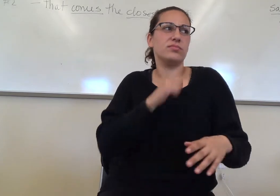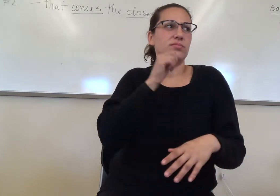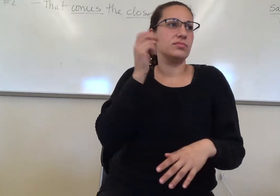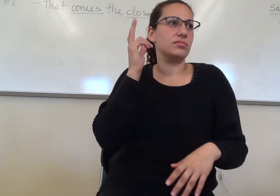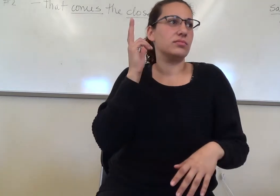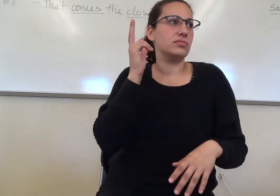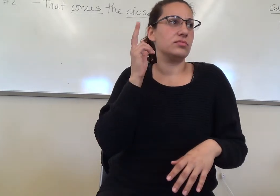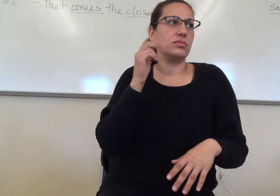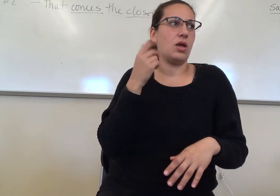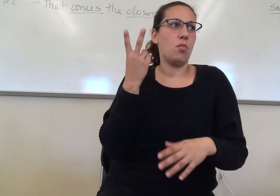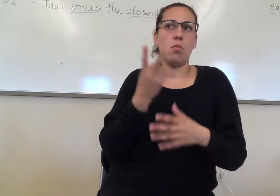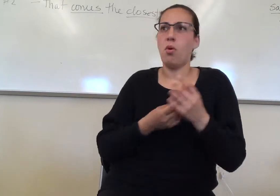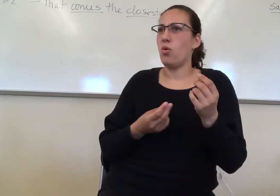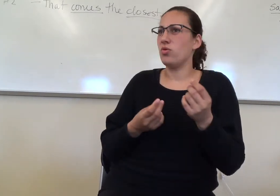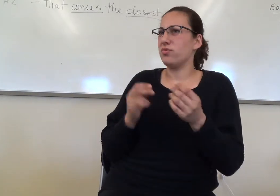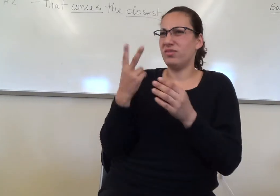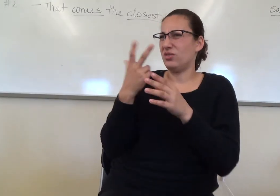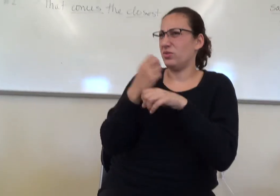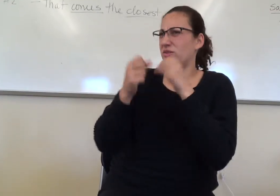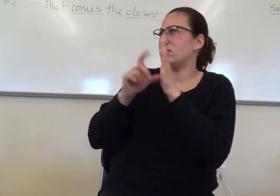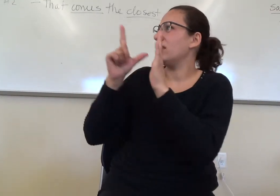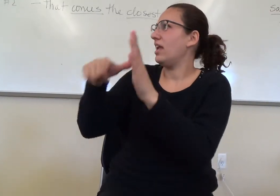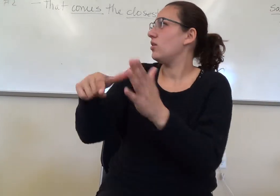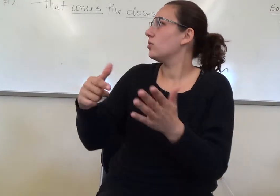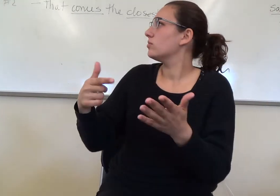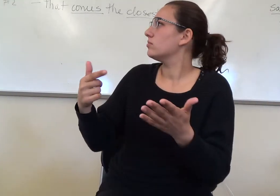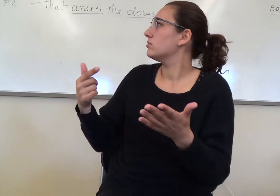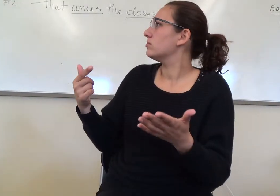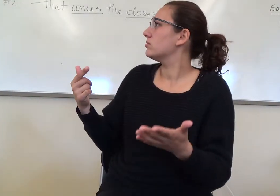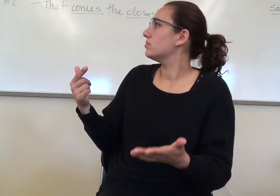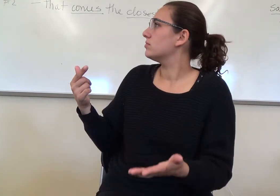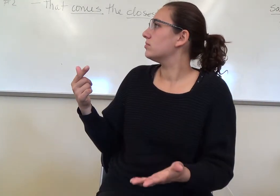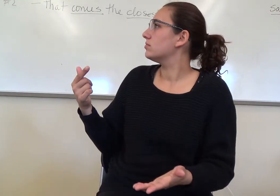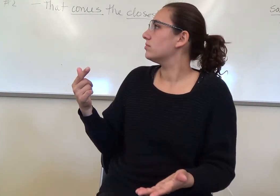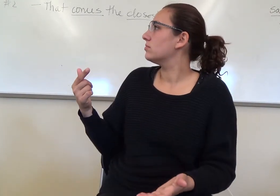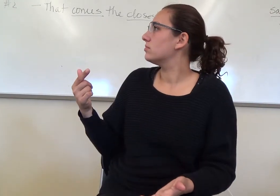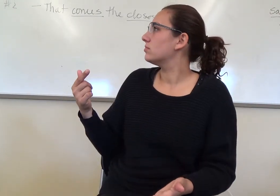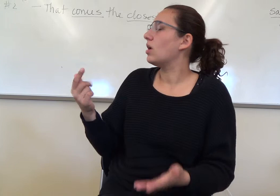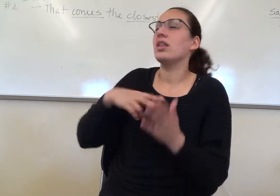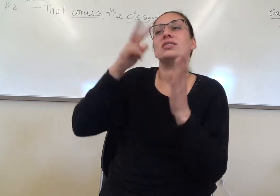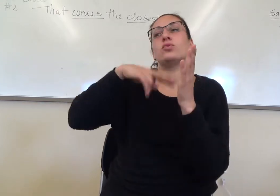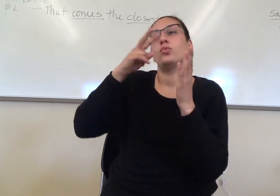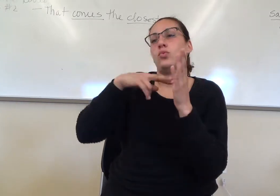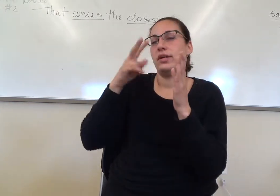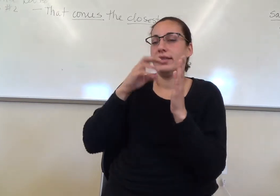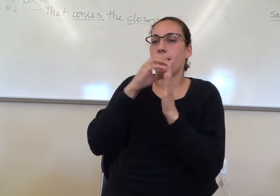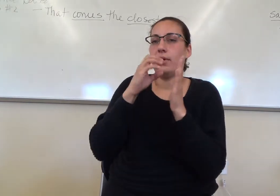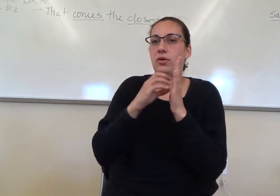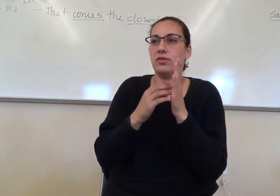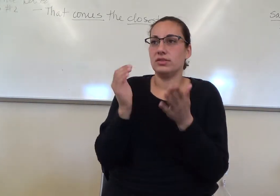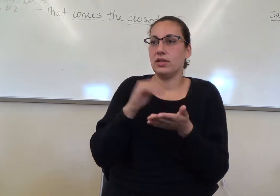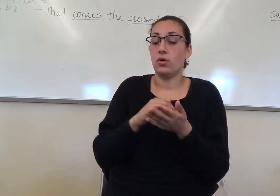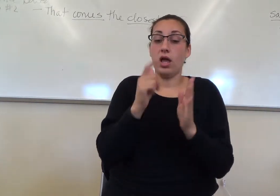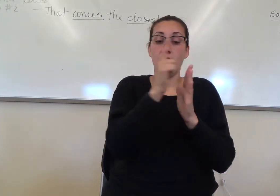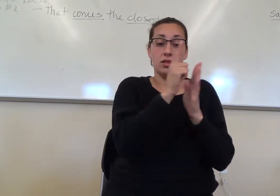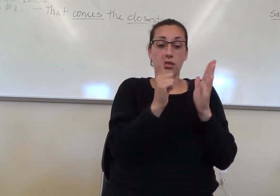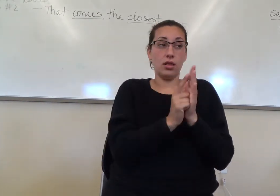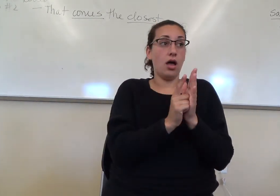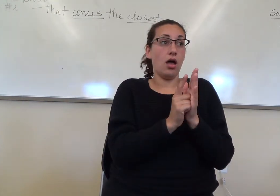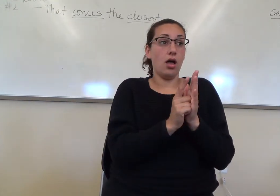go in and read the paragraph. That's the tricky thing here. Law professor Anita Hill. Okay, she